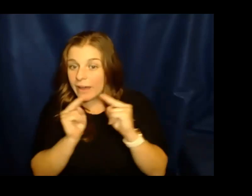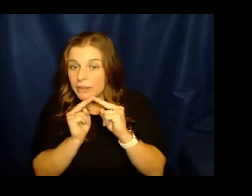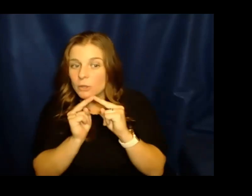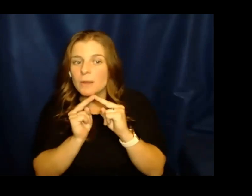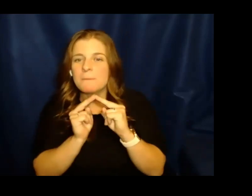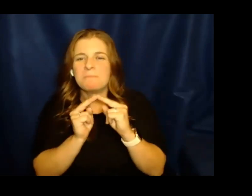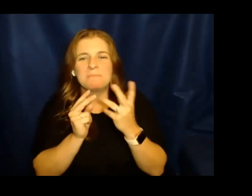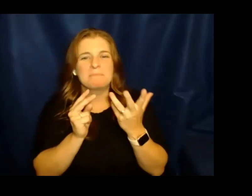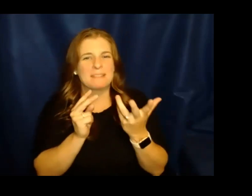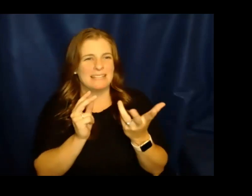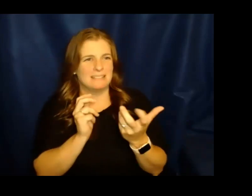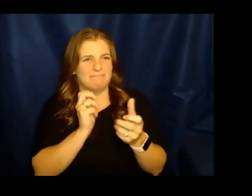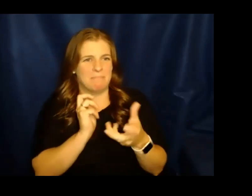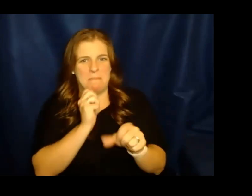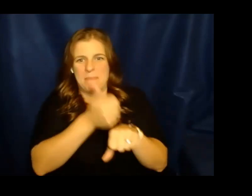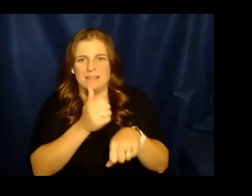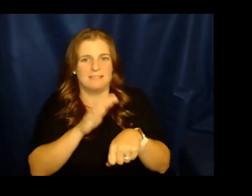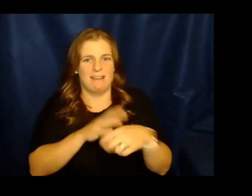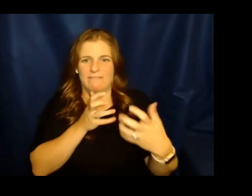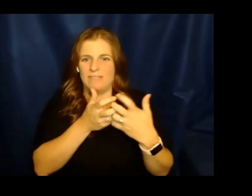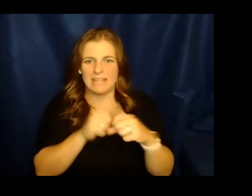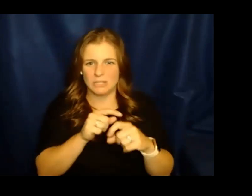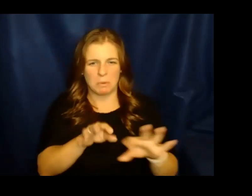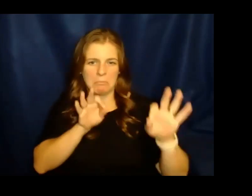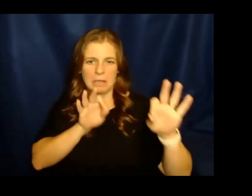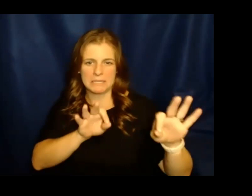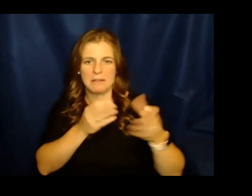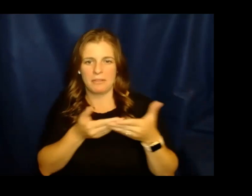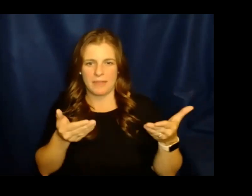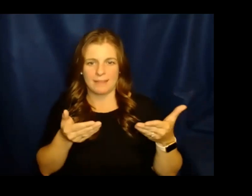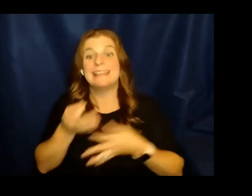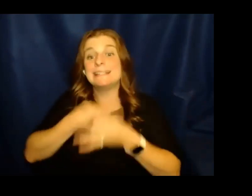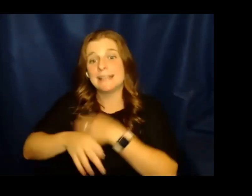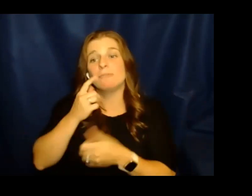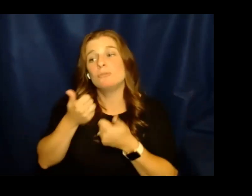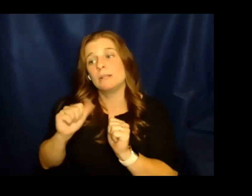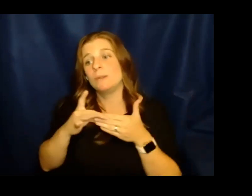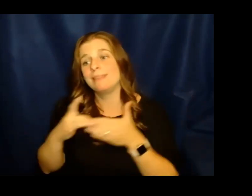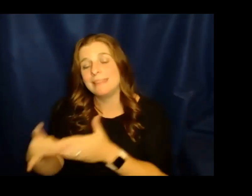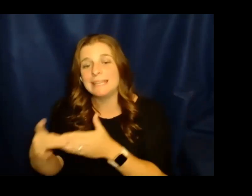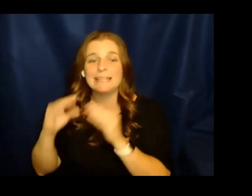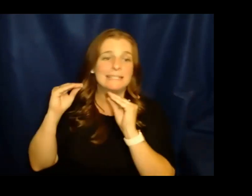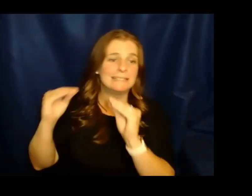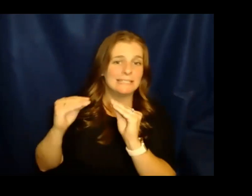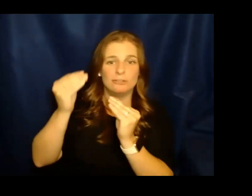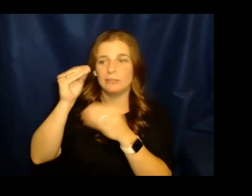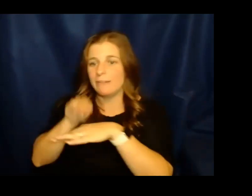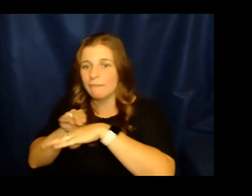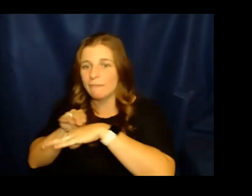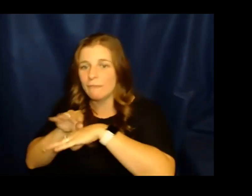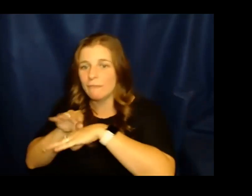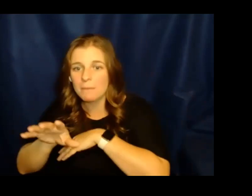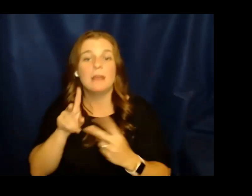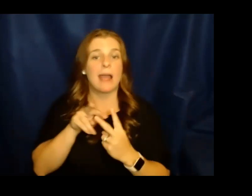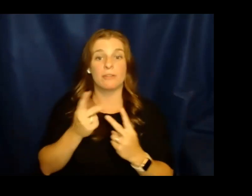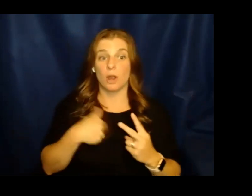a narrow ideal, rather than our ability to lead, to teach, to transform, to enact change, our ability or inability to